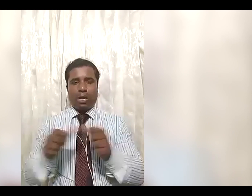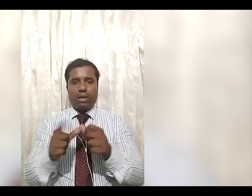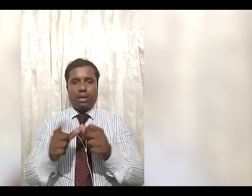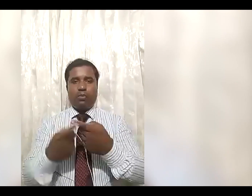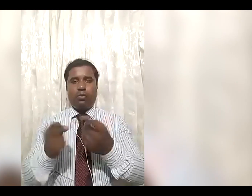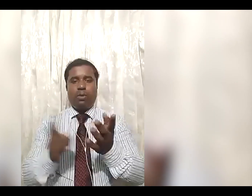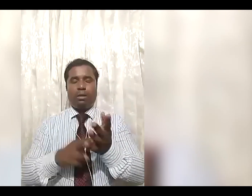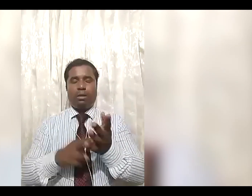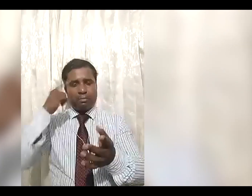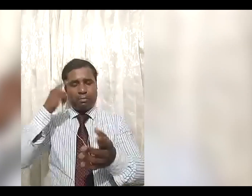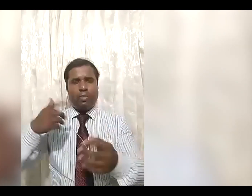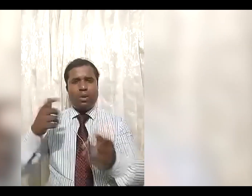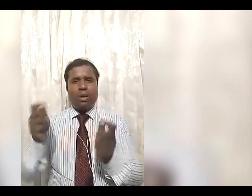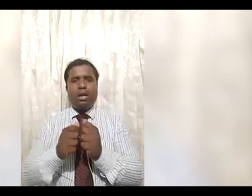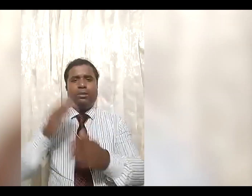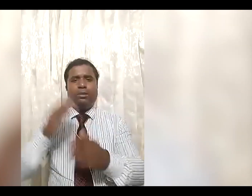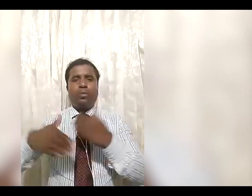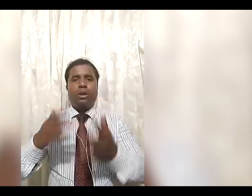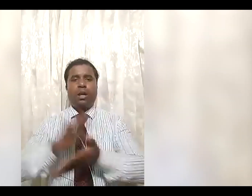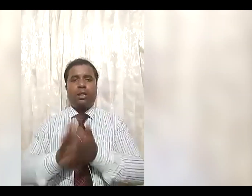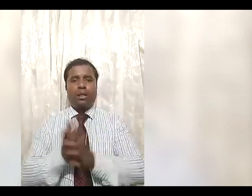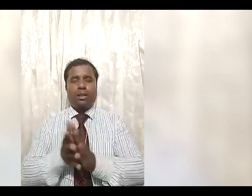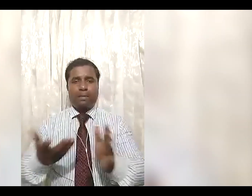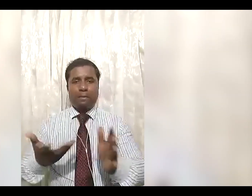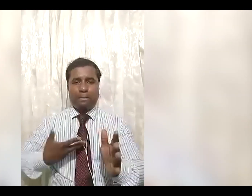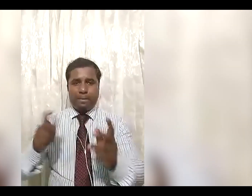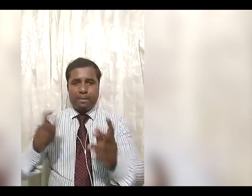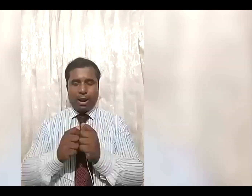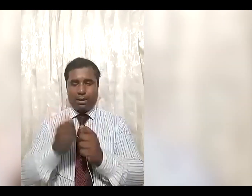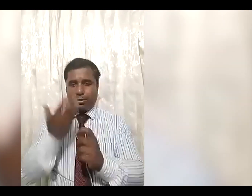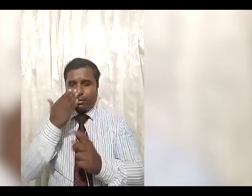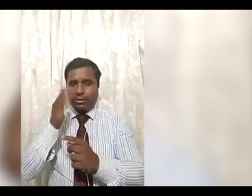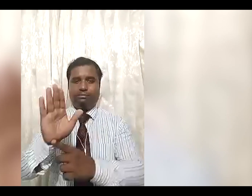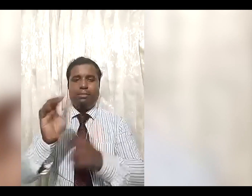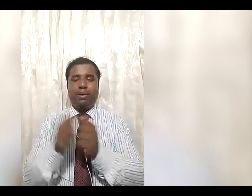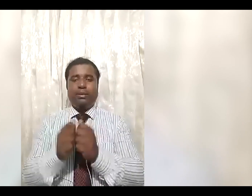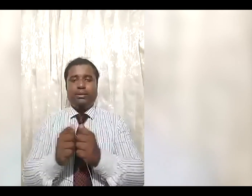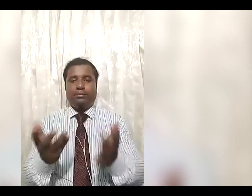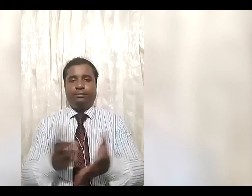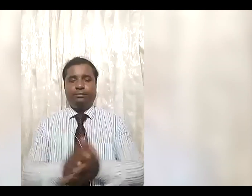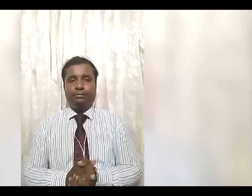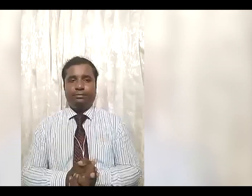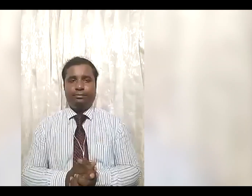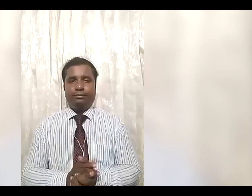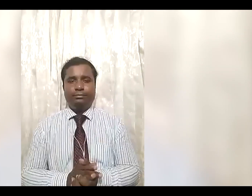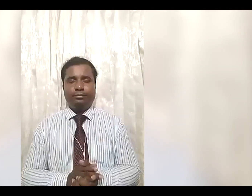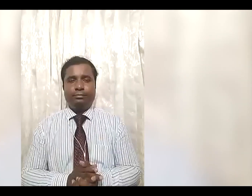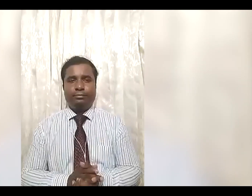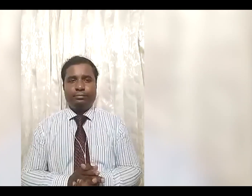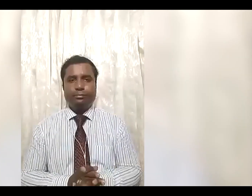In terms of what we can do practically in Bangladesh, which is what I was thinking of. And Virginia, you talked about